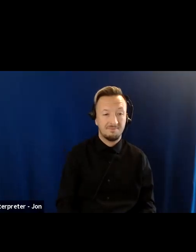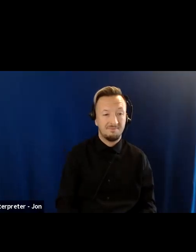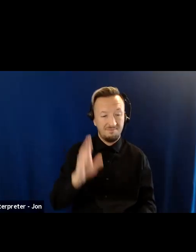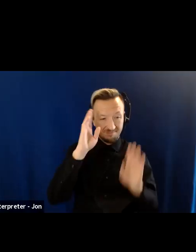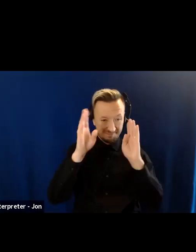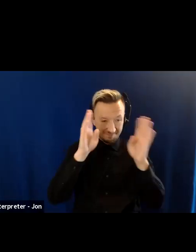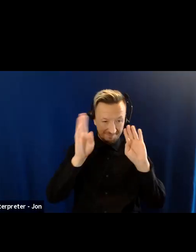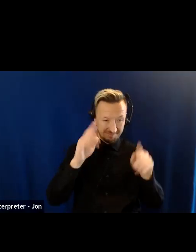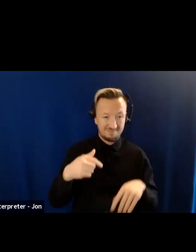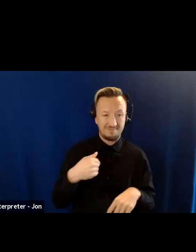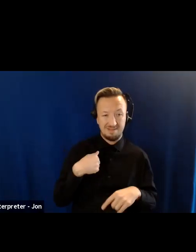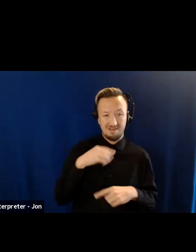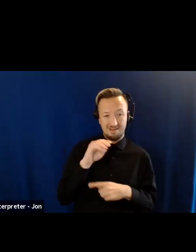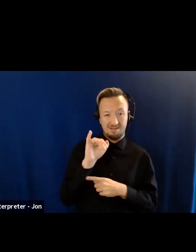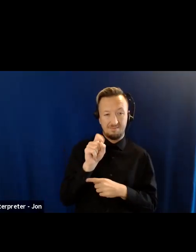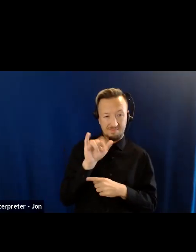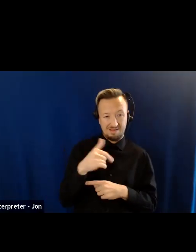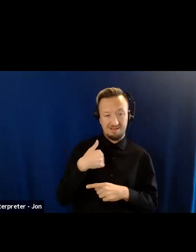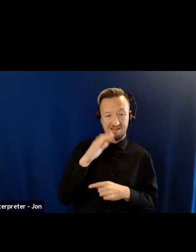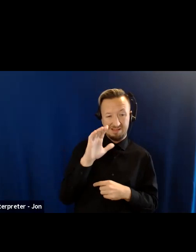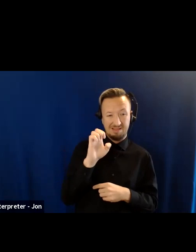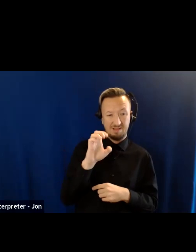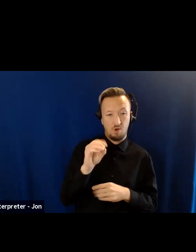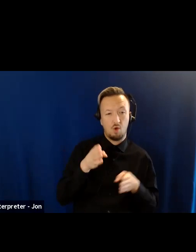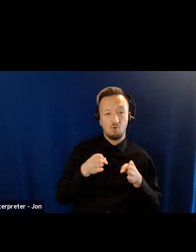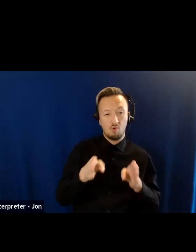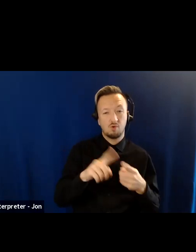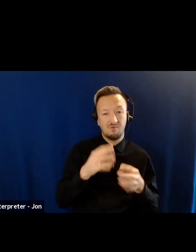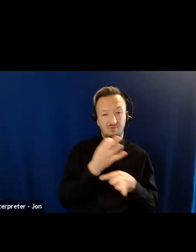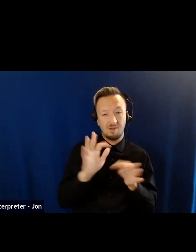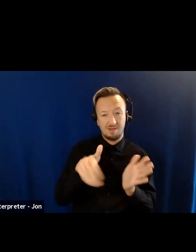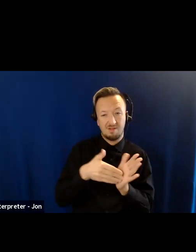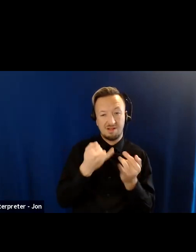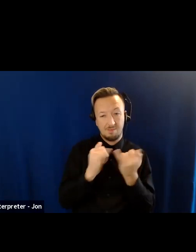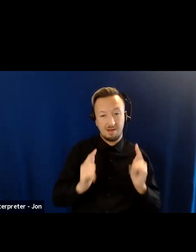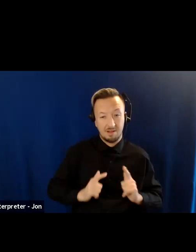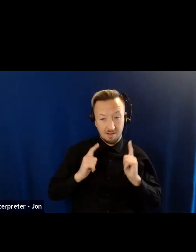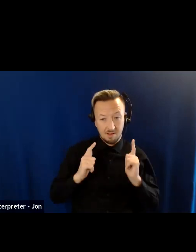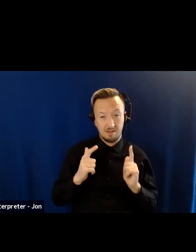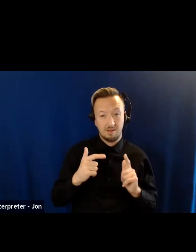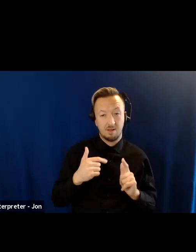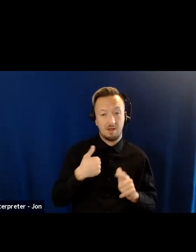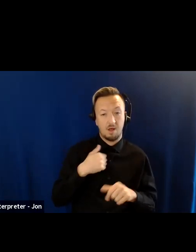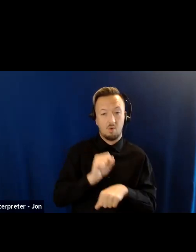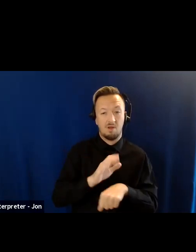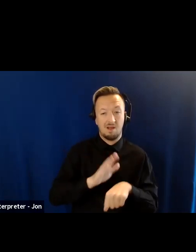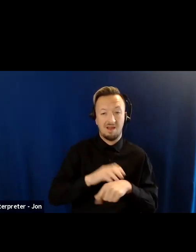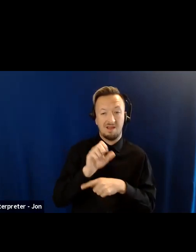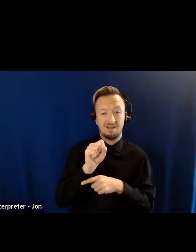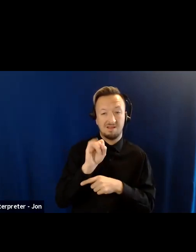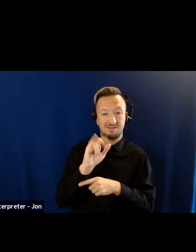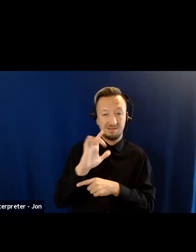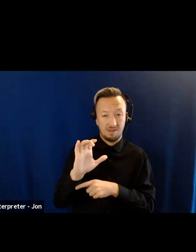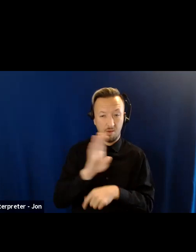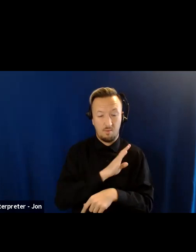is Misty. Like Shaylin said, I'm the CEO for Roads to Freedom Center for Independent Living. I also serve on our Silk board and as